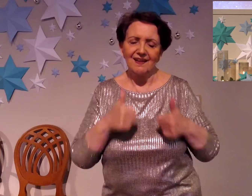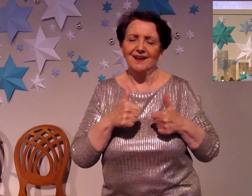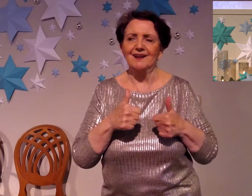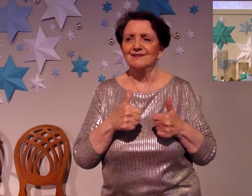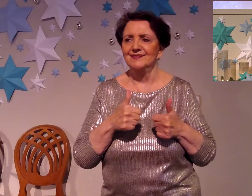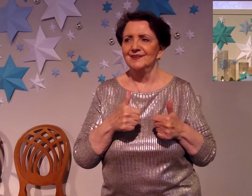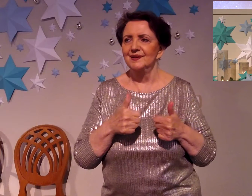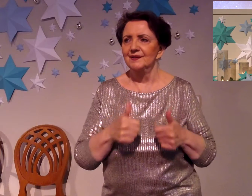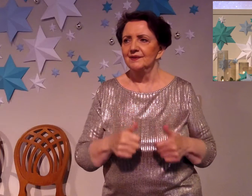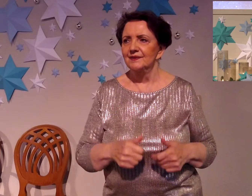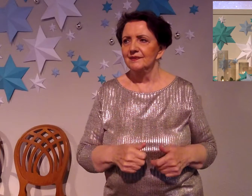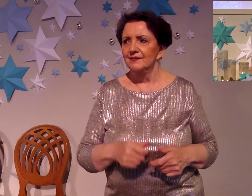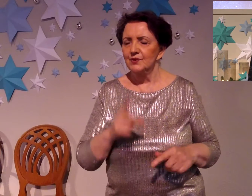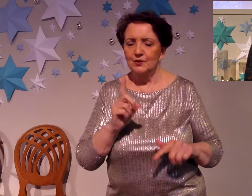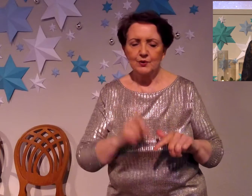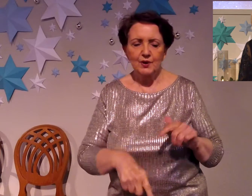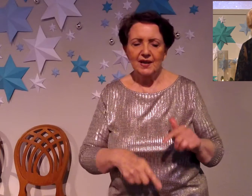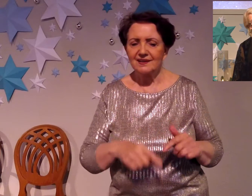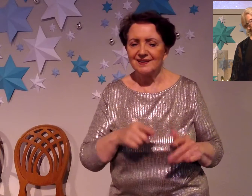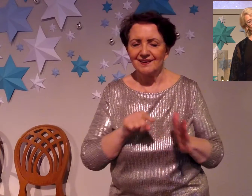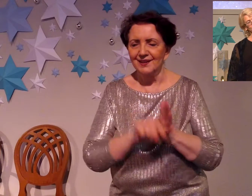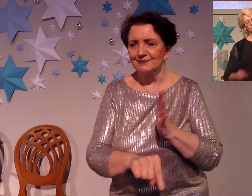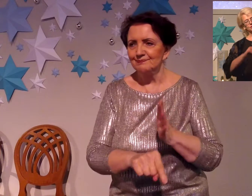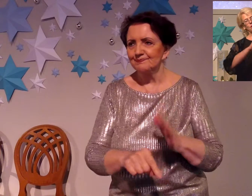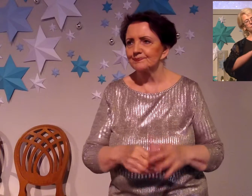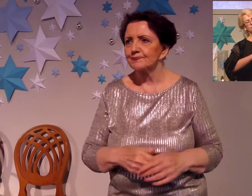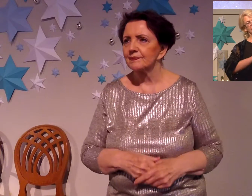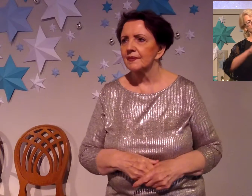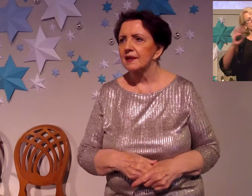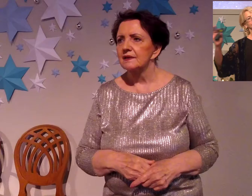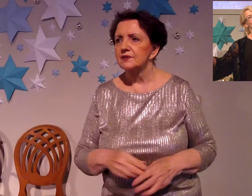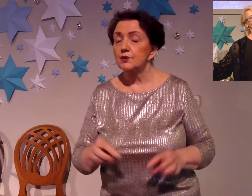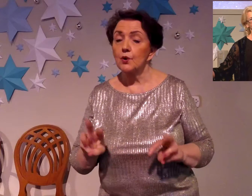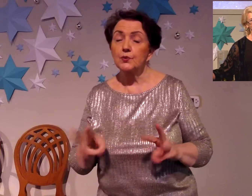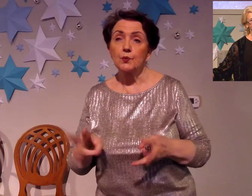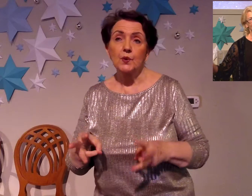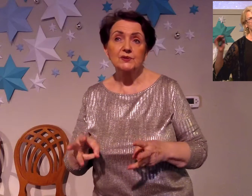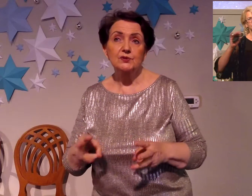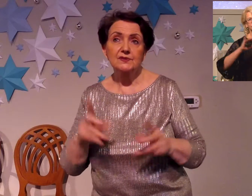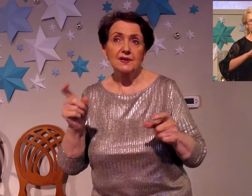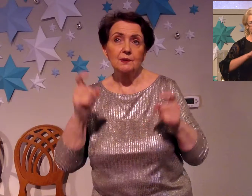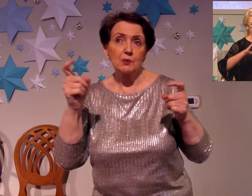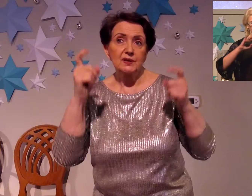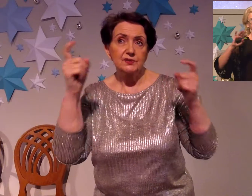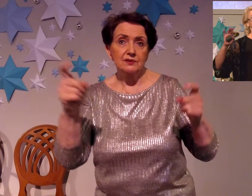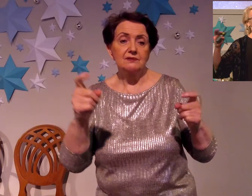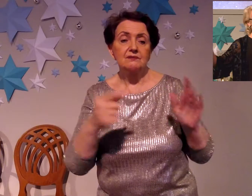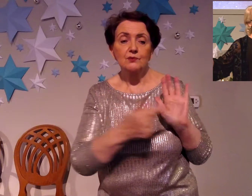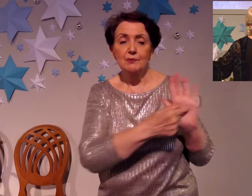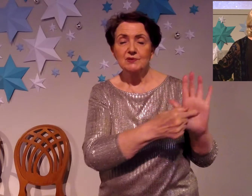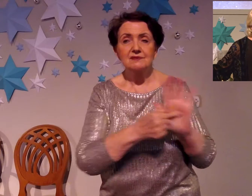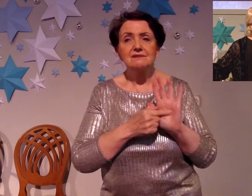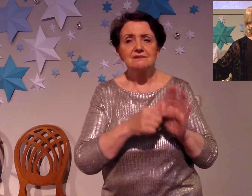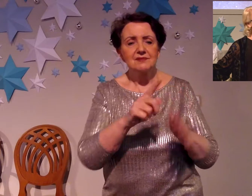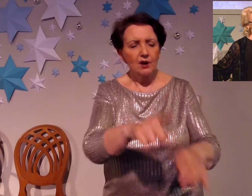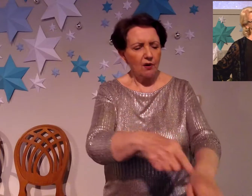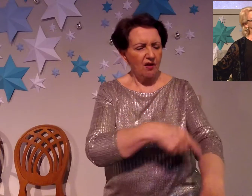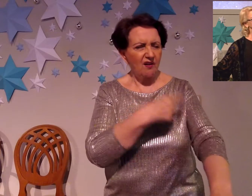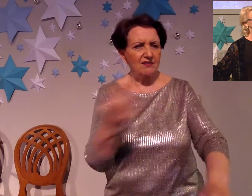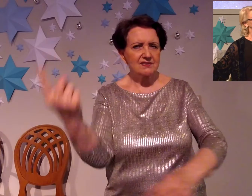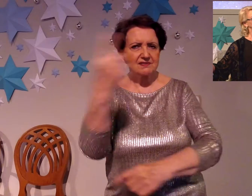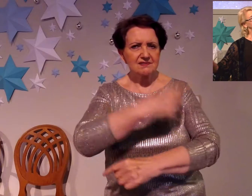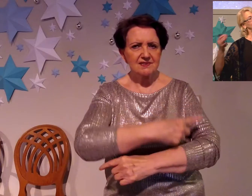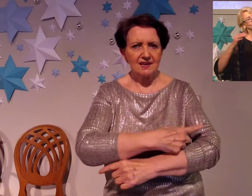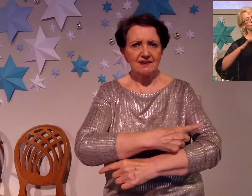an invincible light. And so on the winter solstice, representing this longest day, this